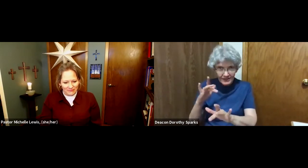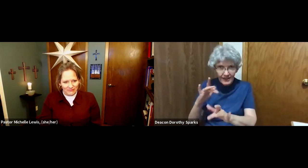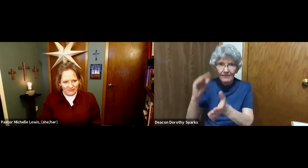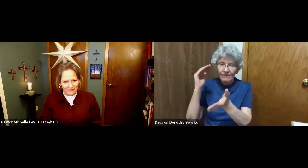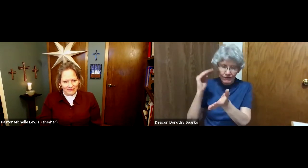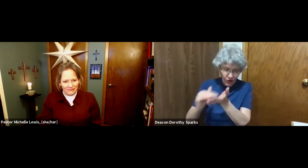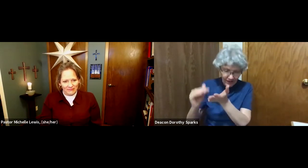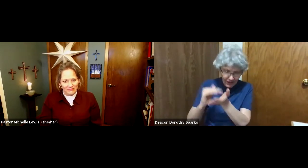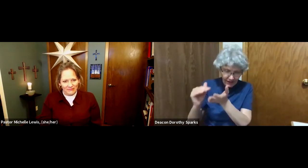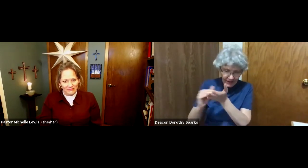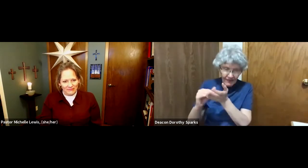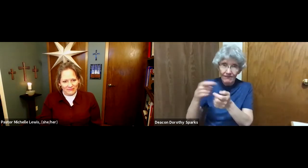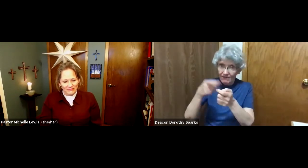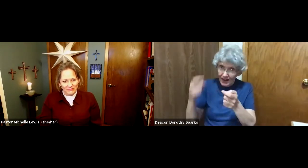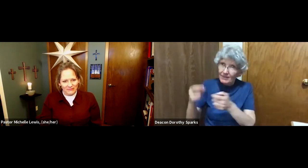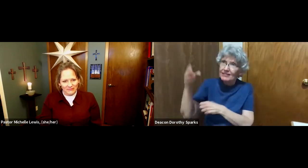and forgiveness.